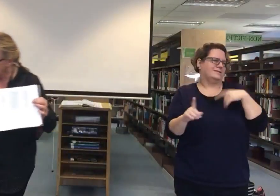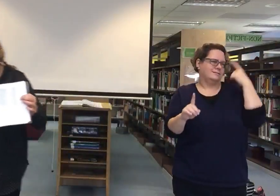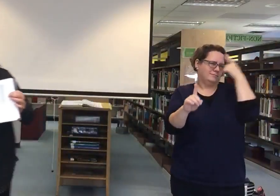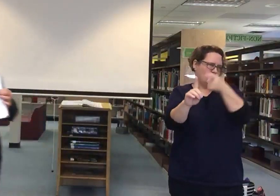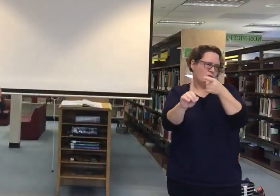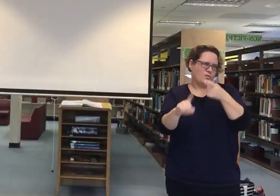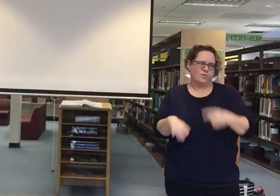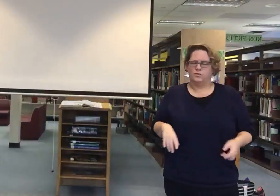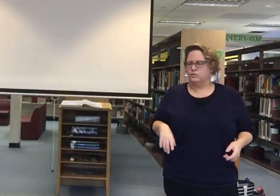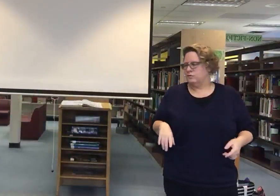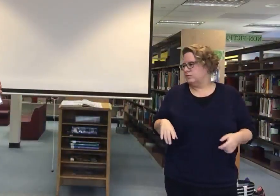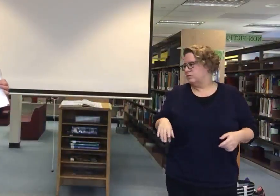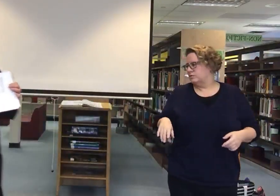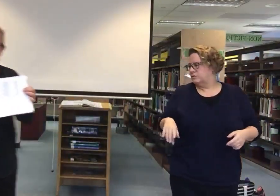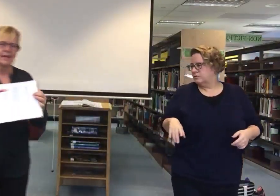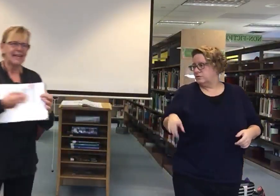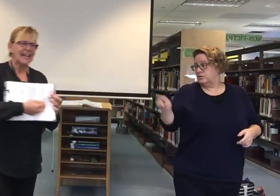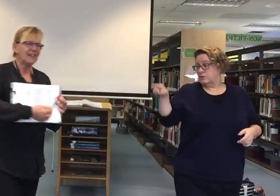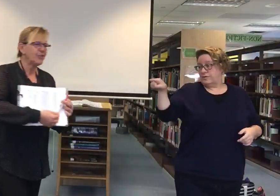around,